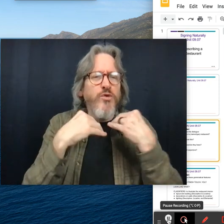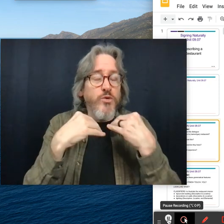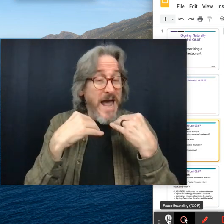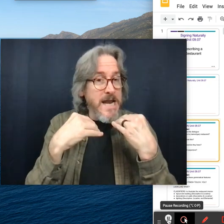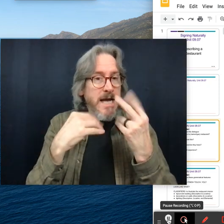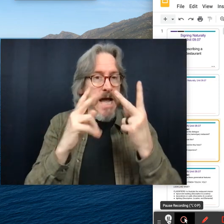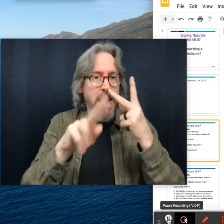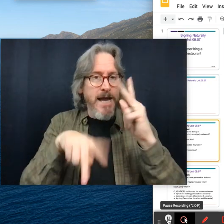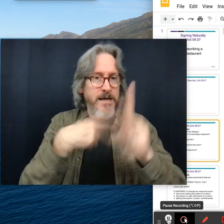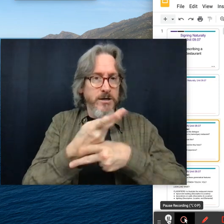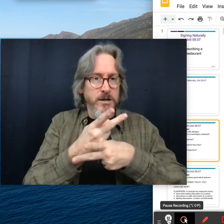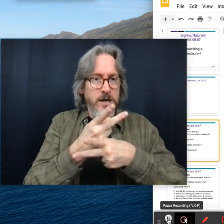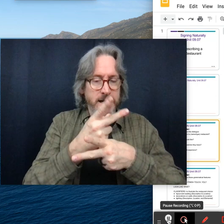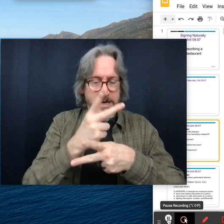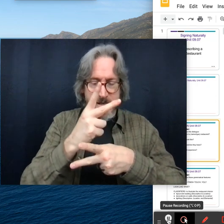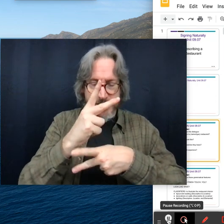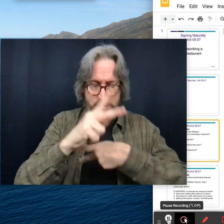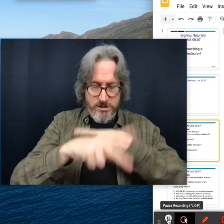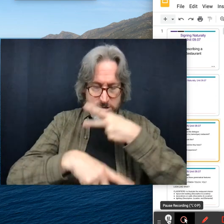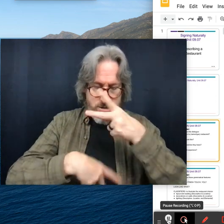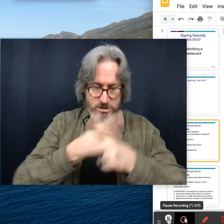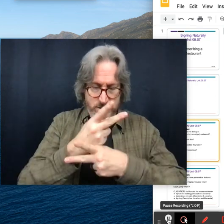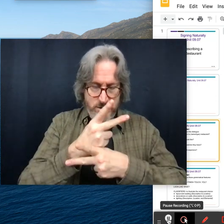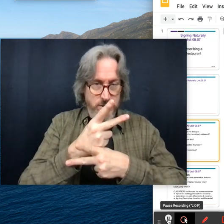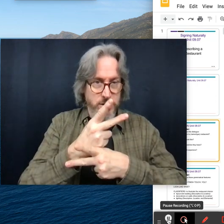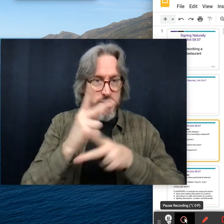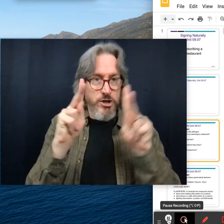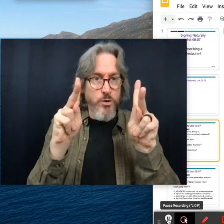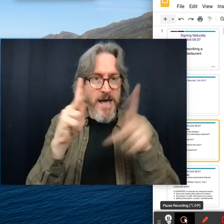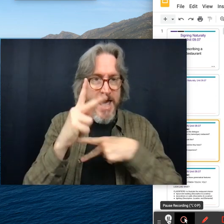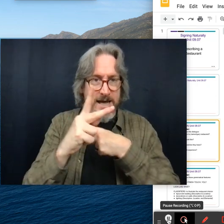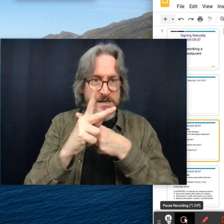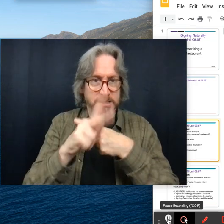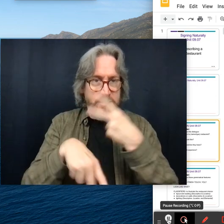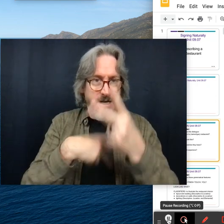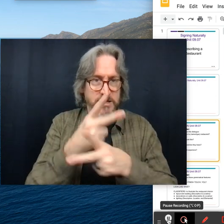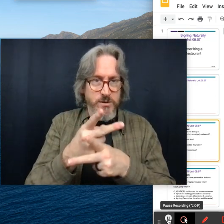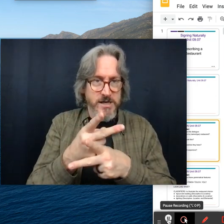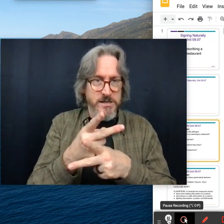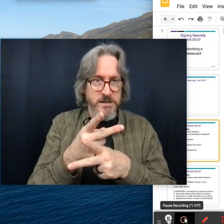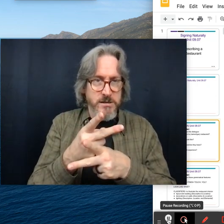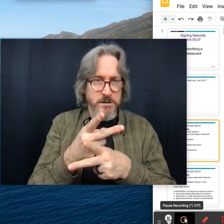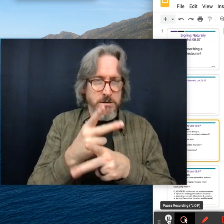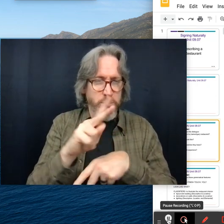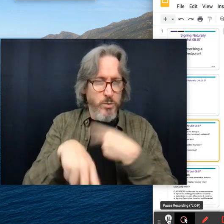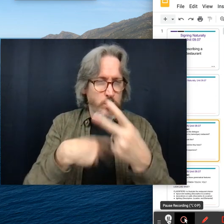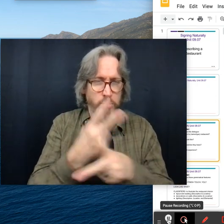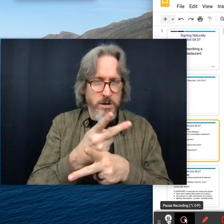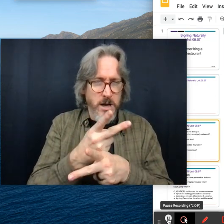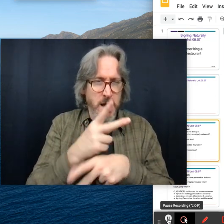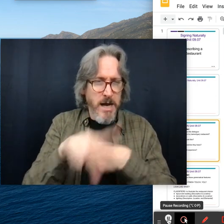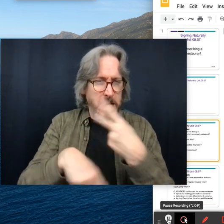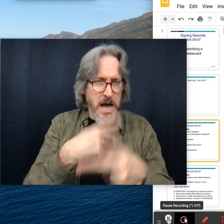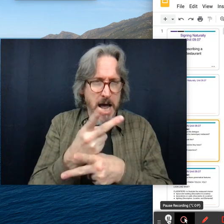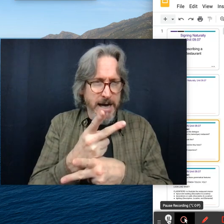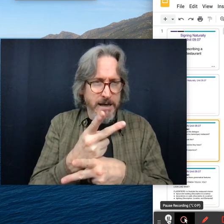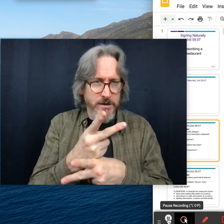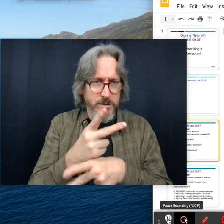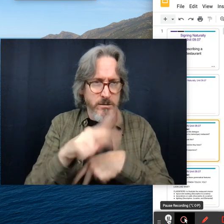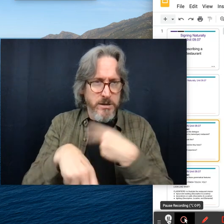What food and kind is two K's that do this.